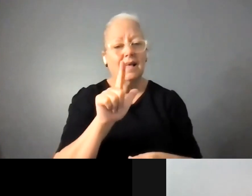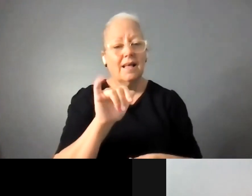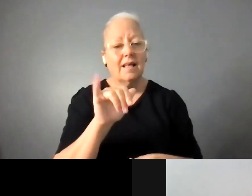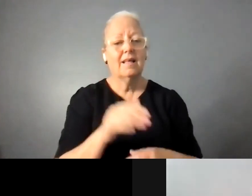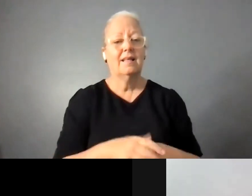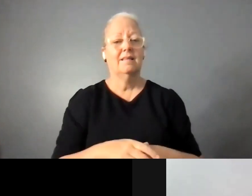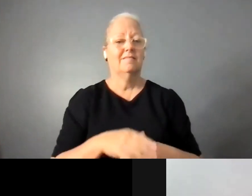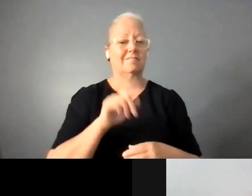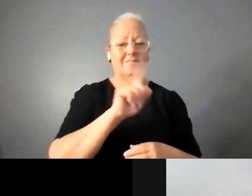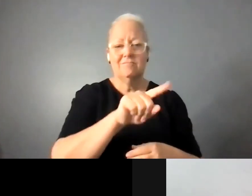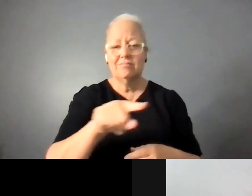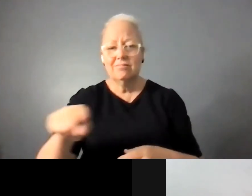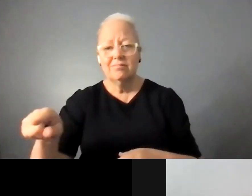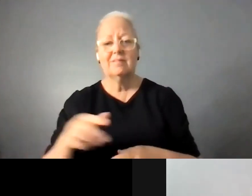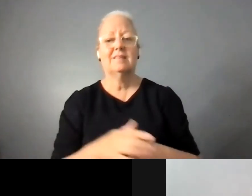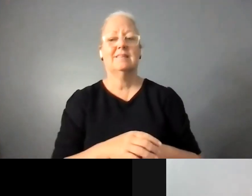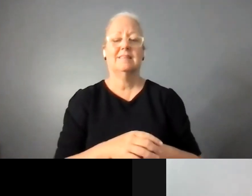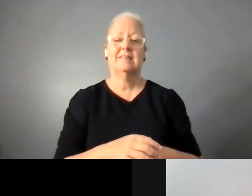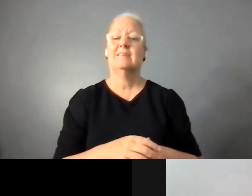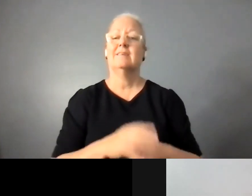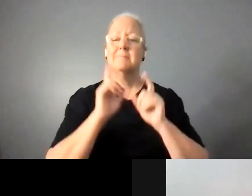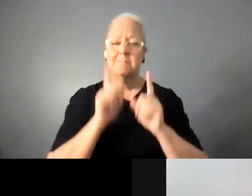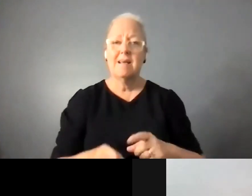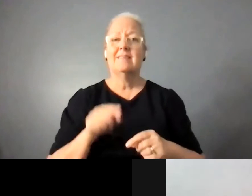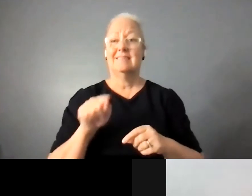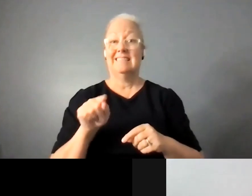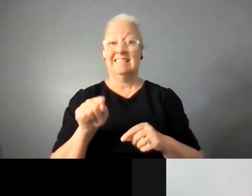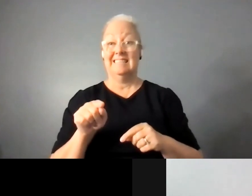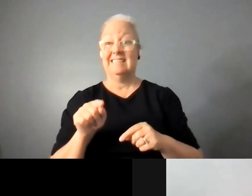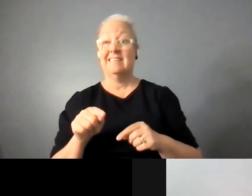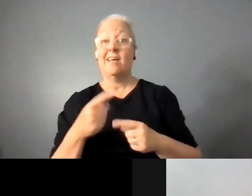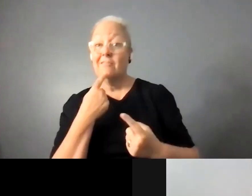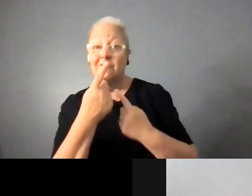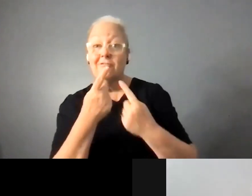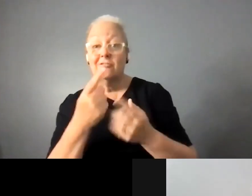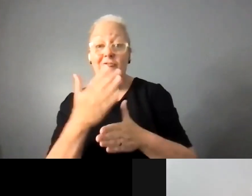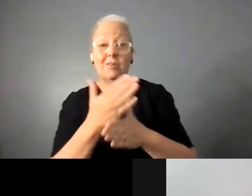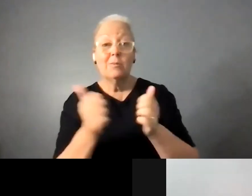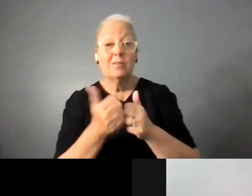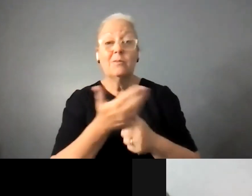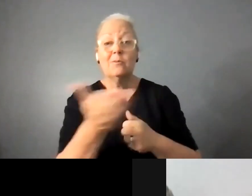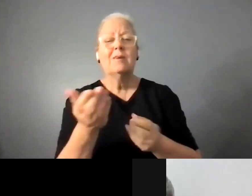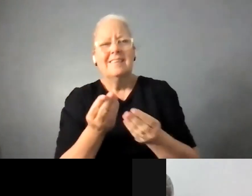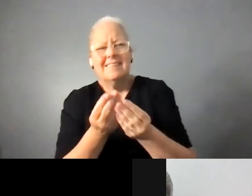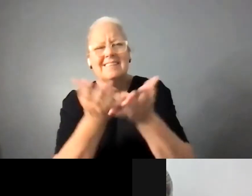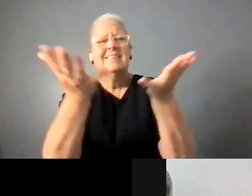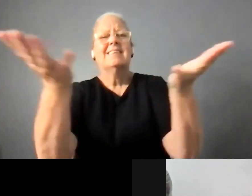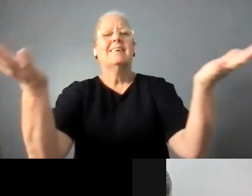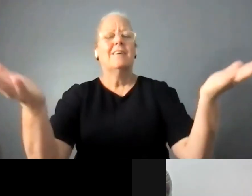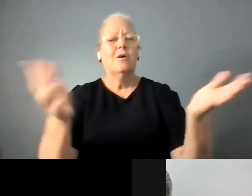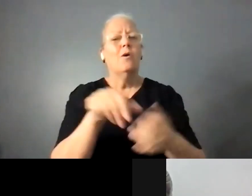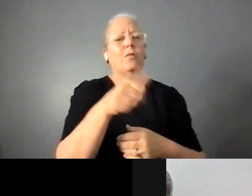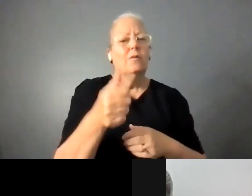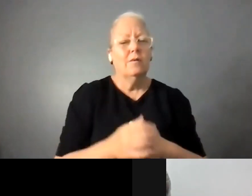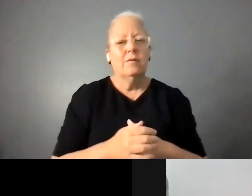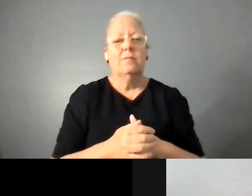proposals as well. These messages need to be echoed during the global summit. We wanted to be there